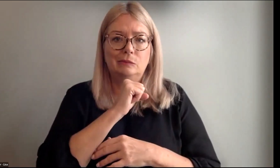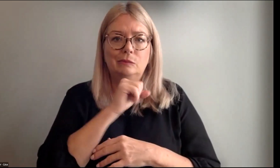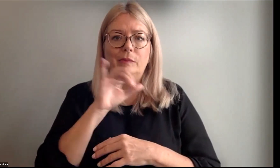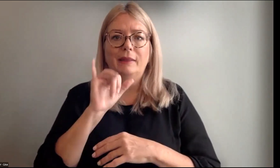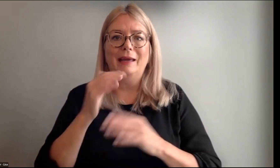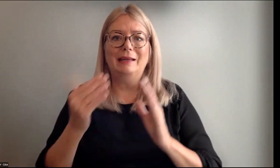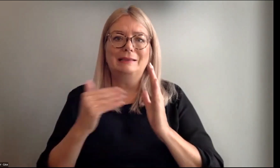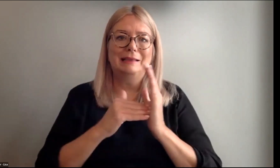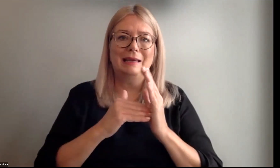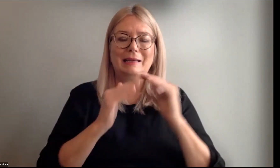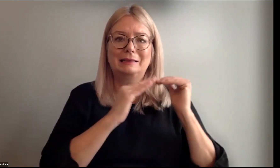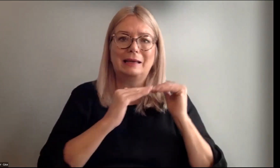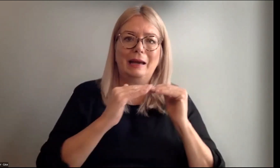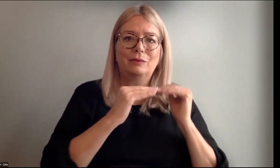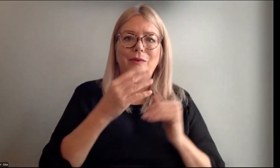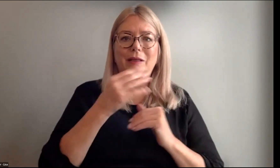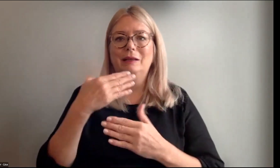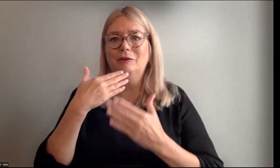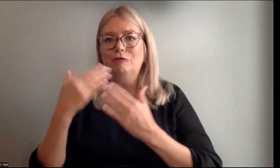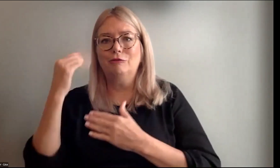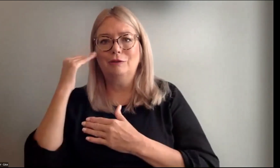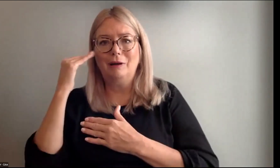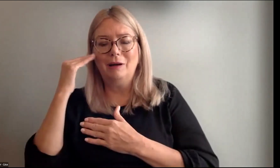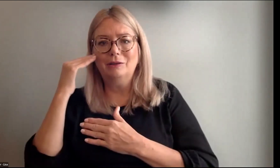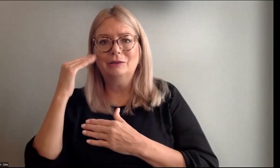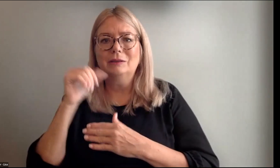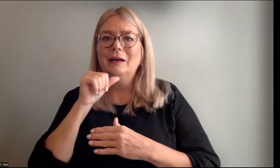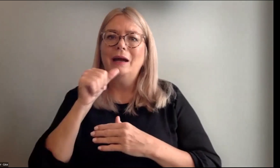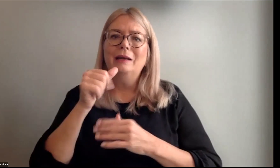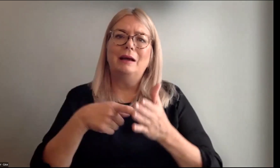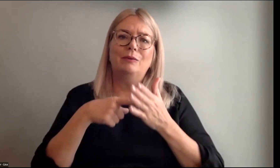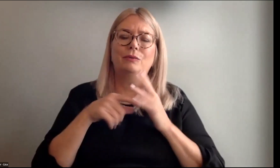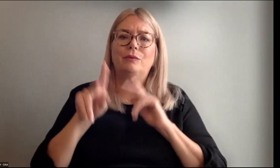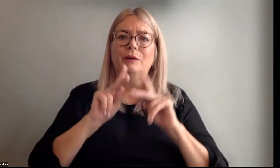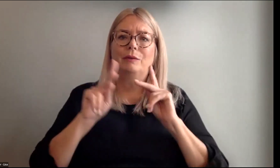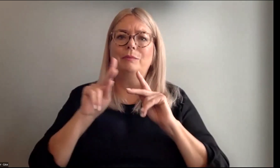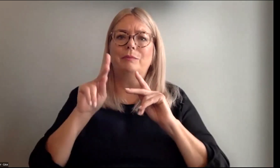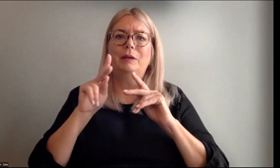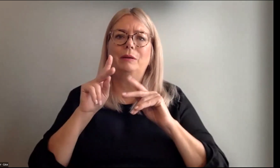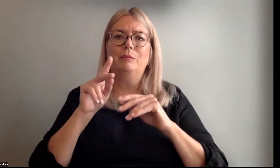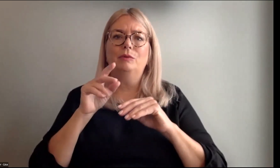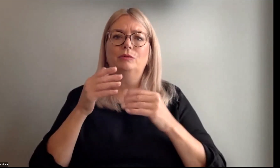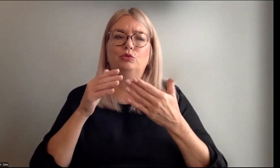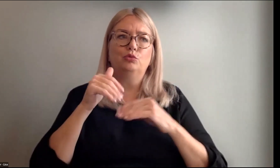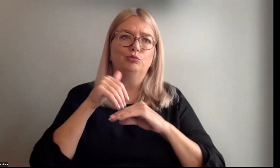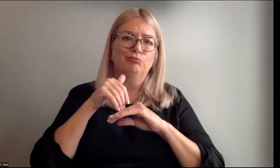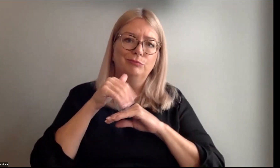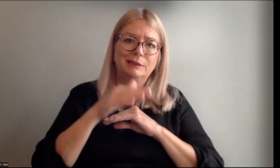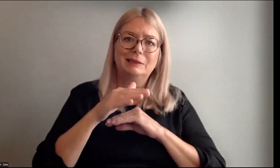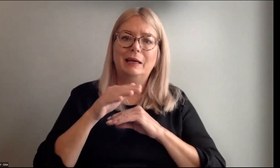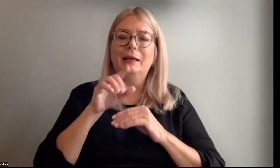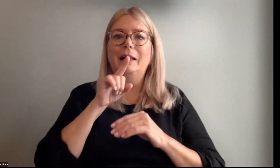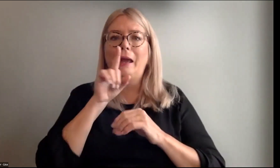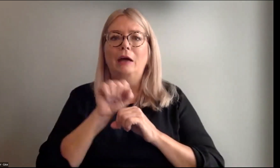conscience, and not not make people like submit their actual expenses to show that, to show